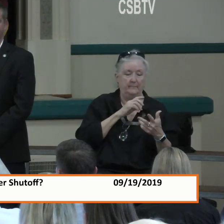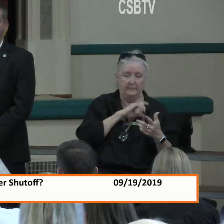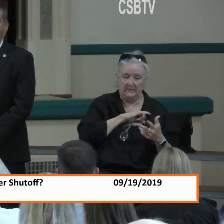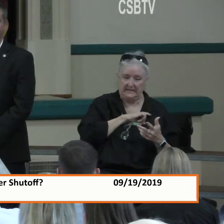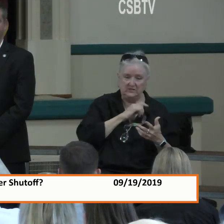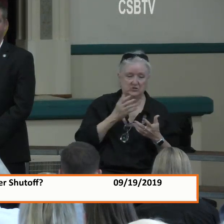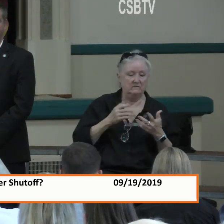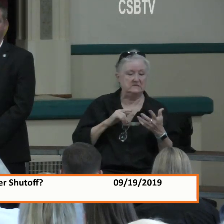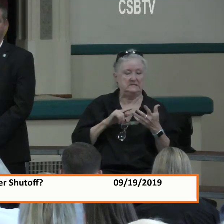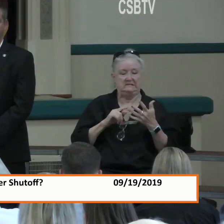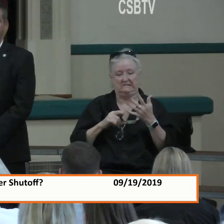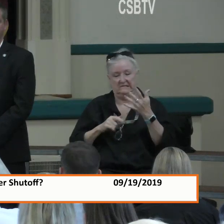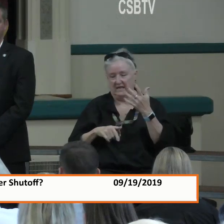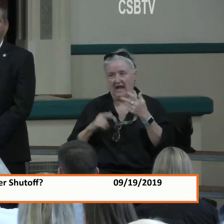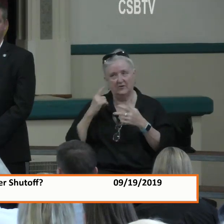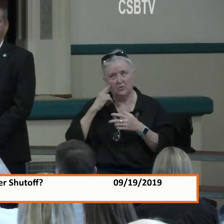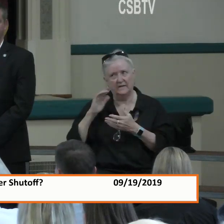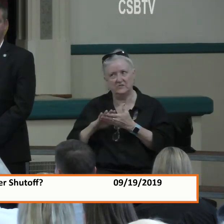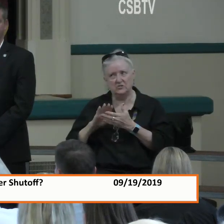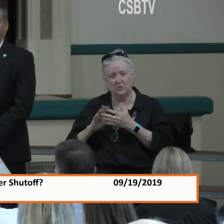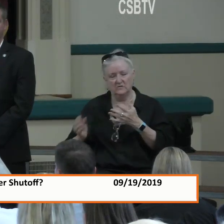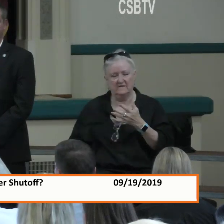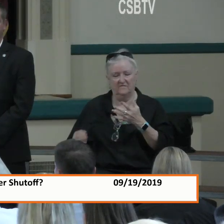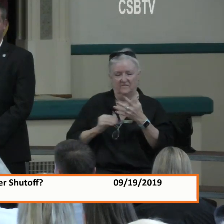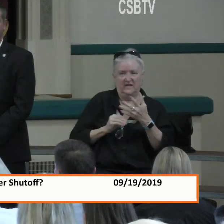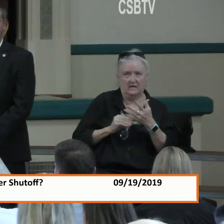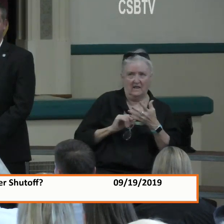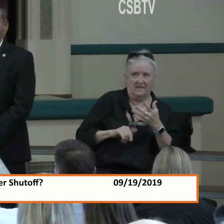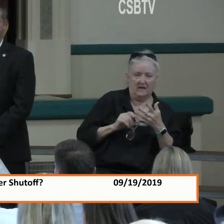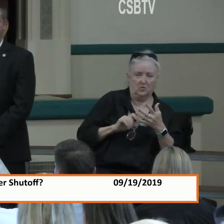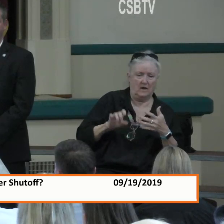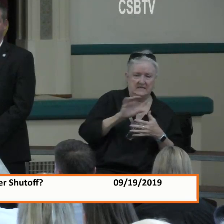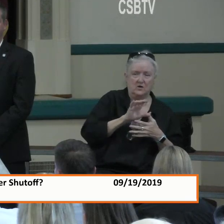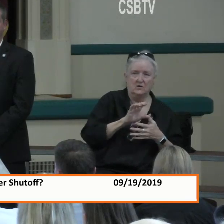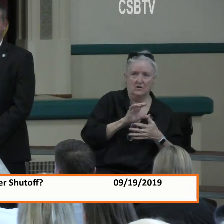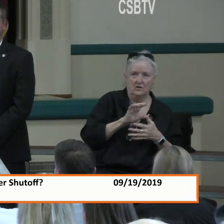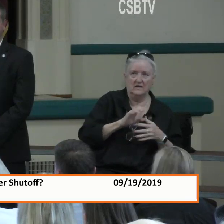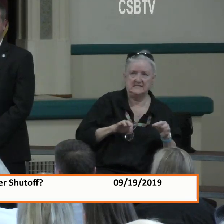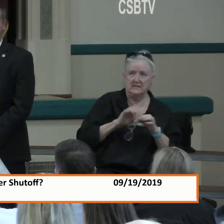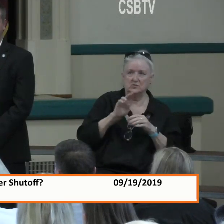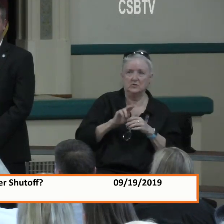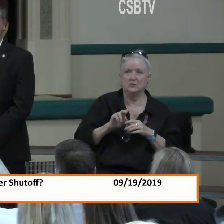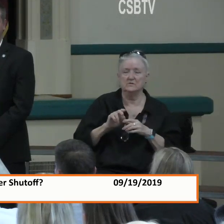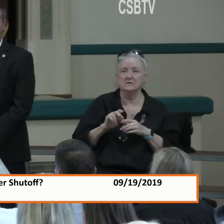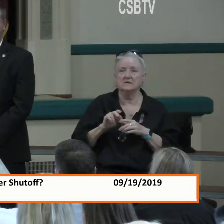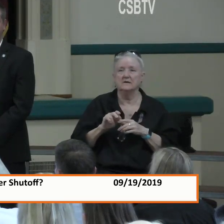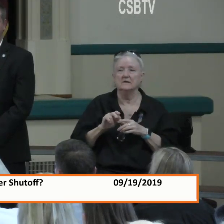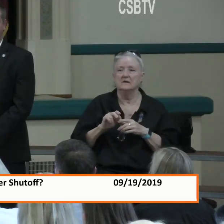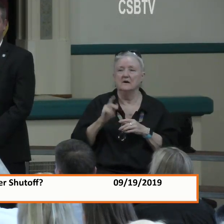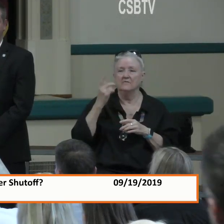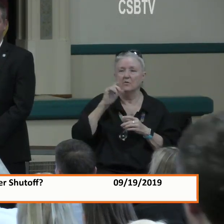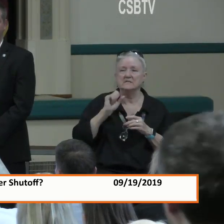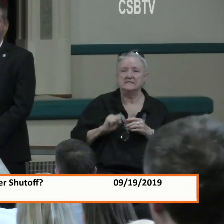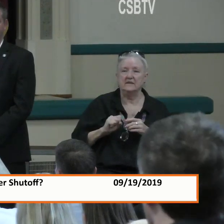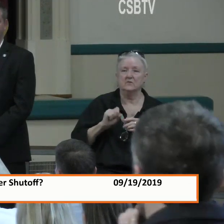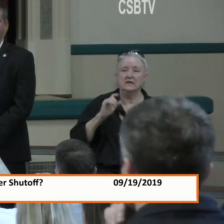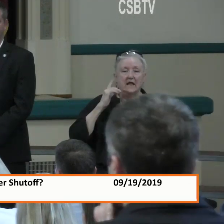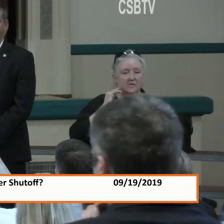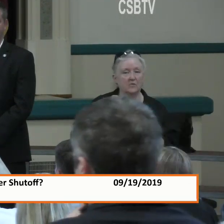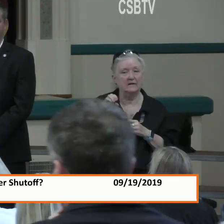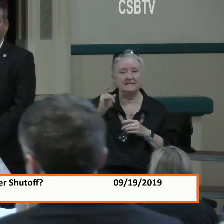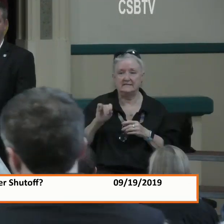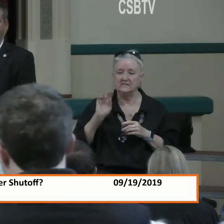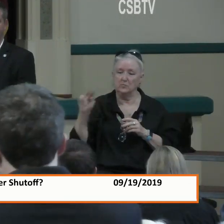services, those types of things. So I do not believe that schools fit under that criteria of an essential use service for Southern California Edison's